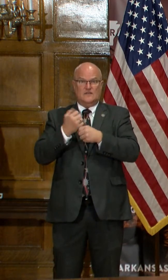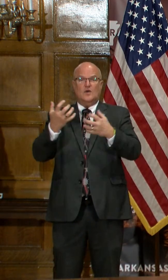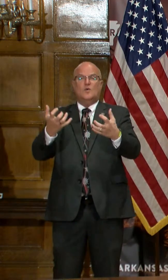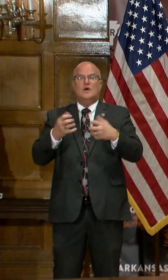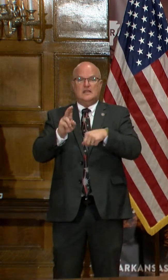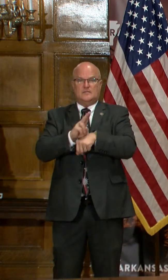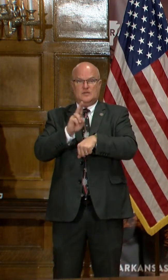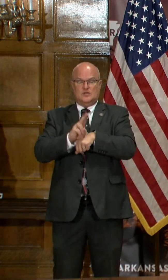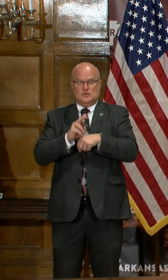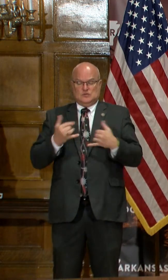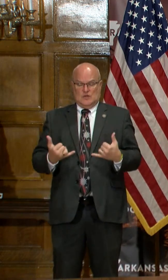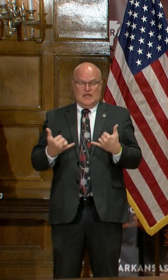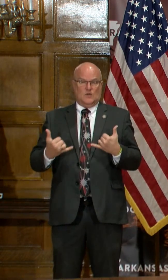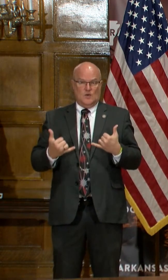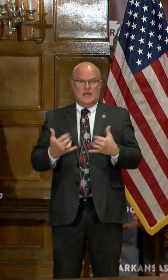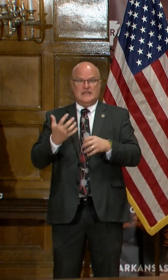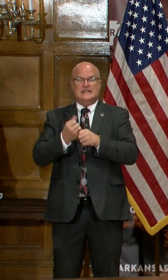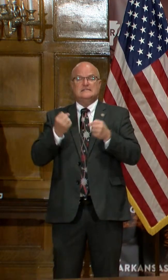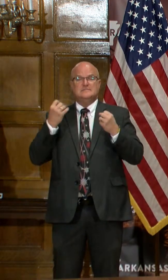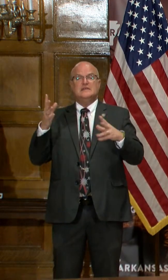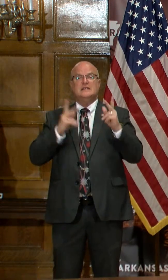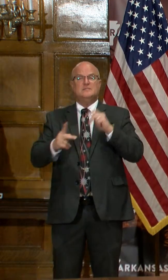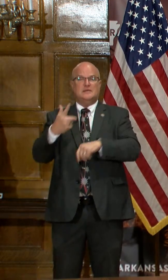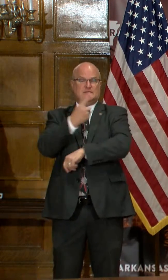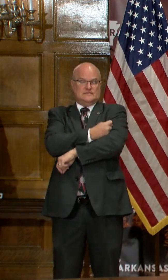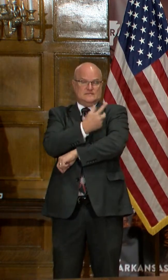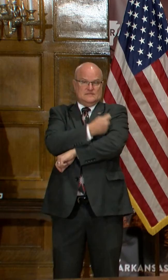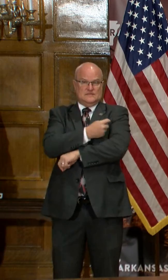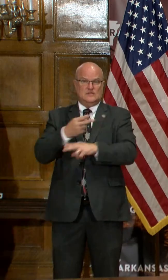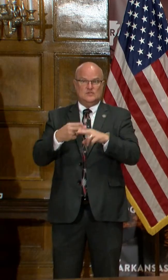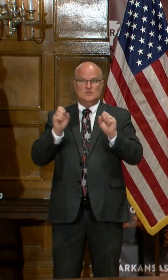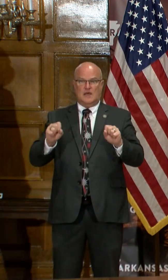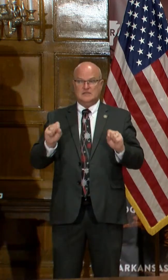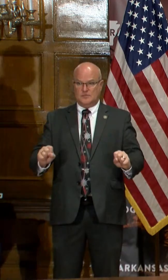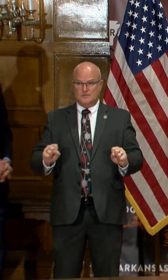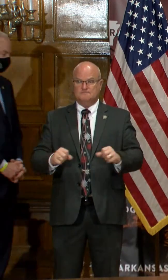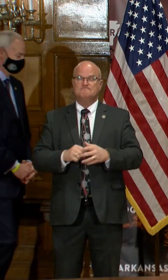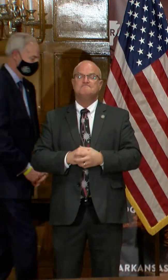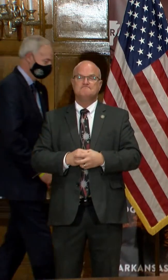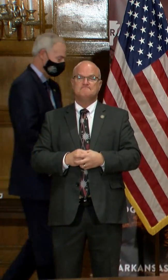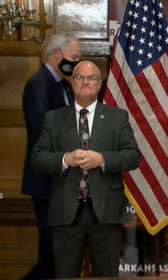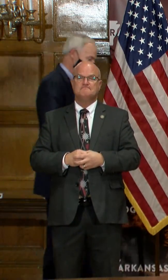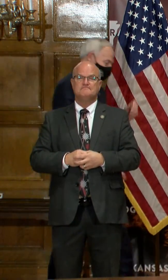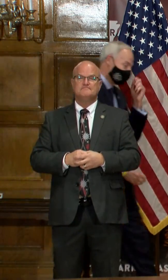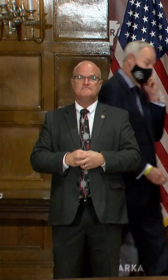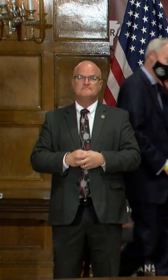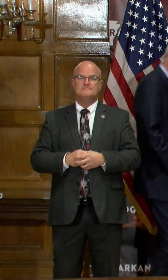to be used right away to get as many people vaccinated as soon as possible.